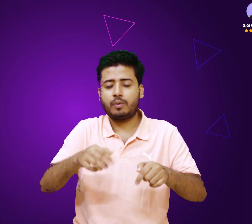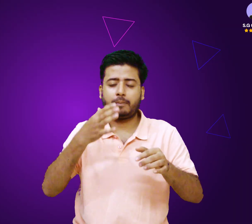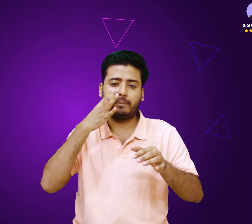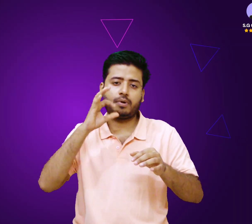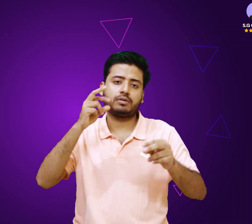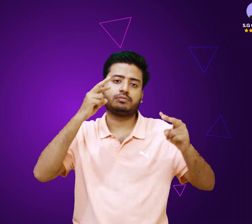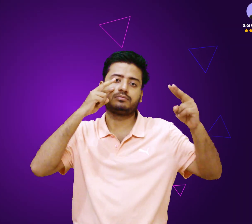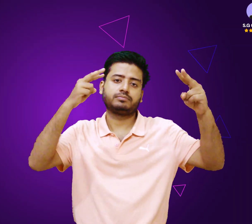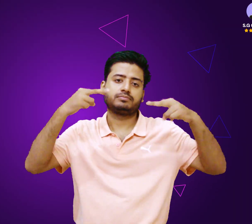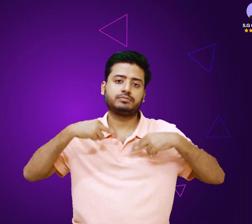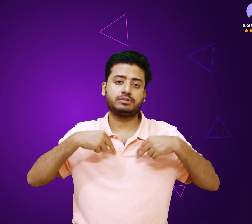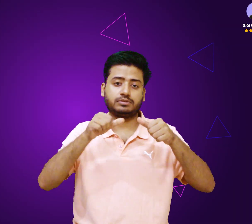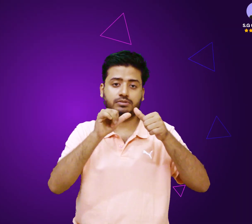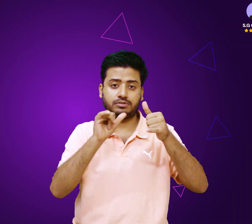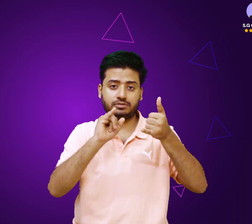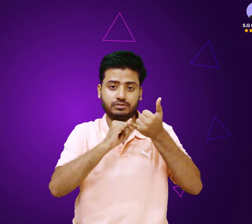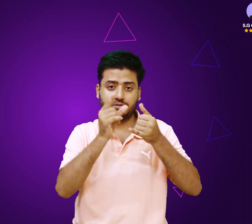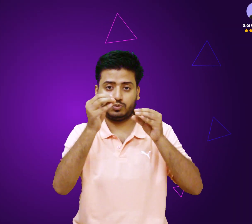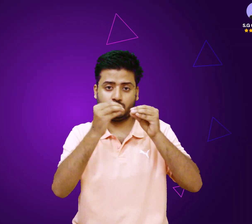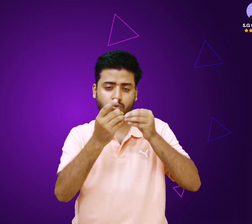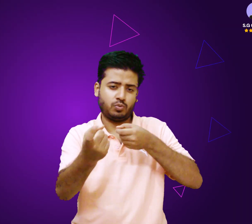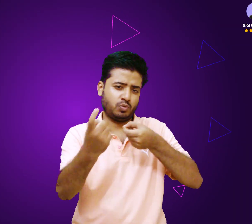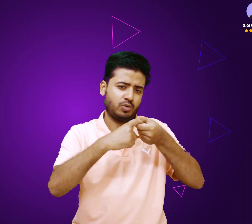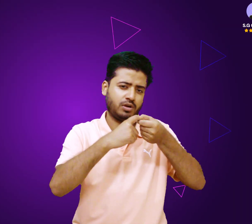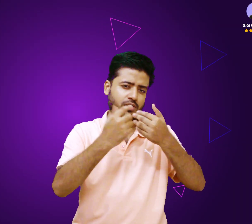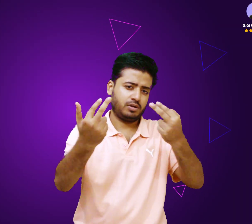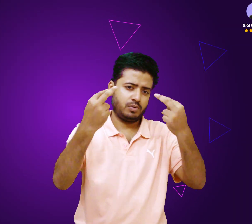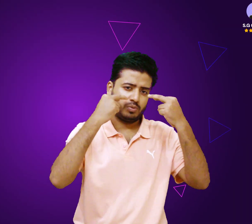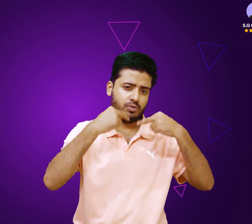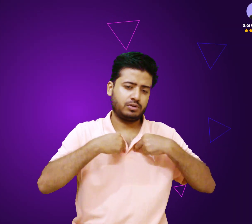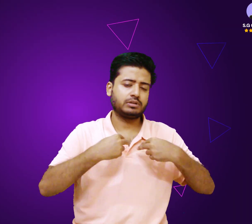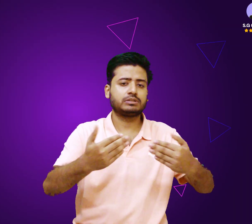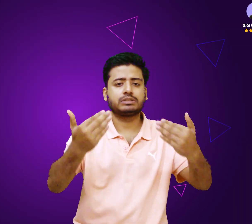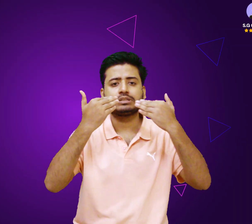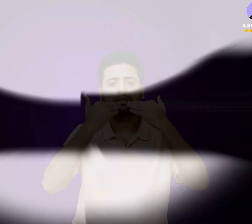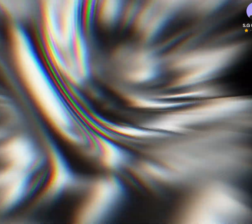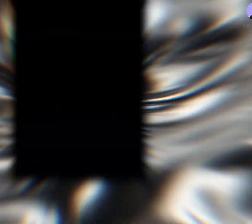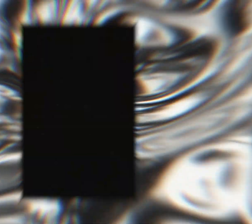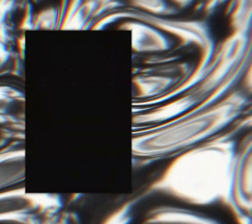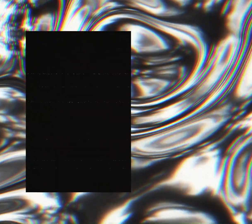from species like Oxytinanthera abyssinica, and is rich in water-soluble vitamins.